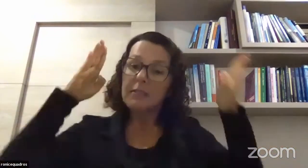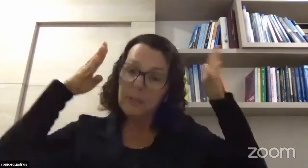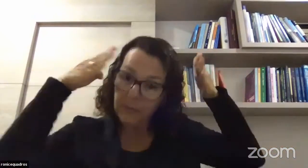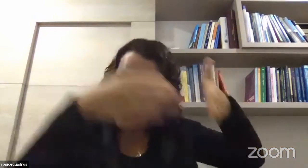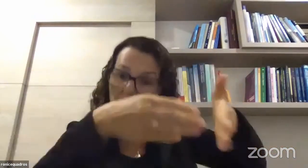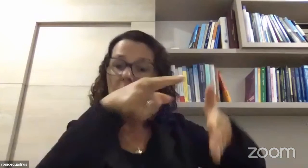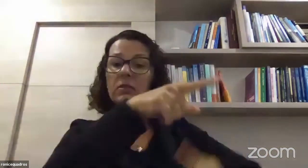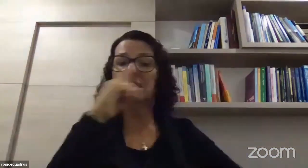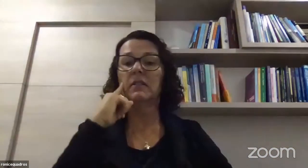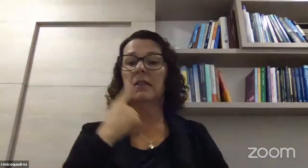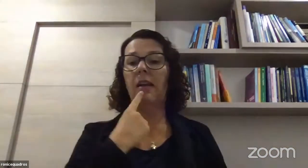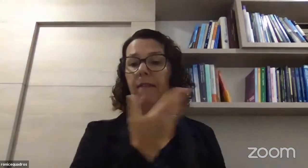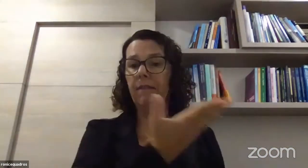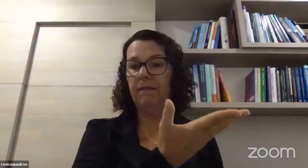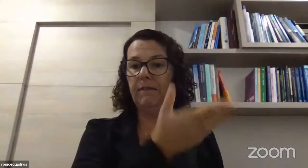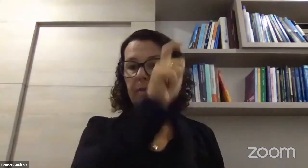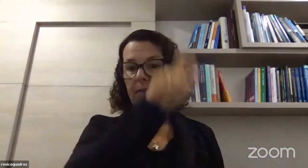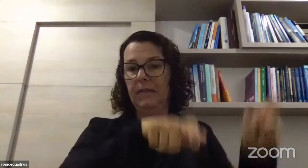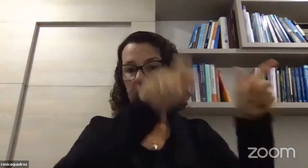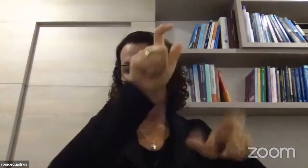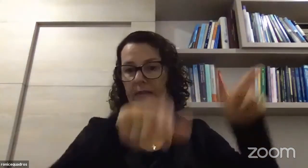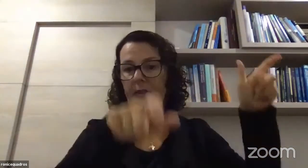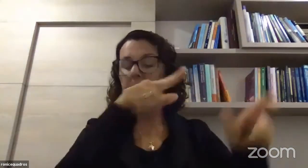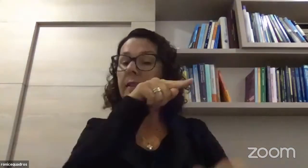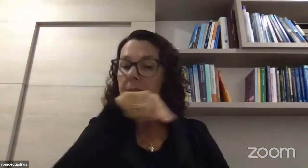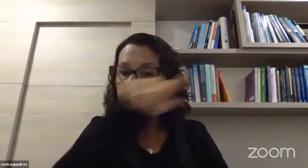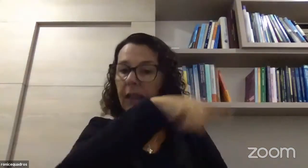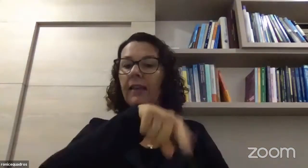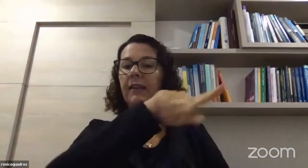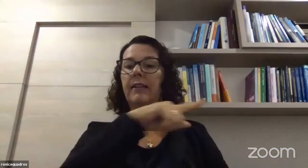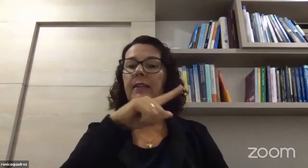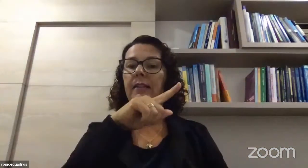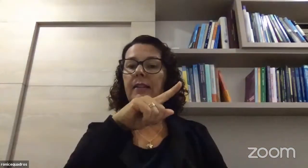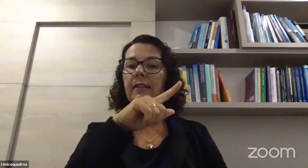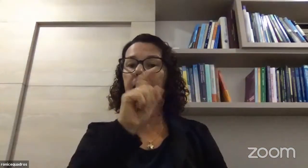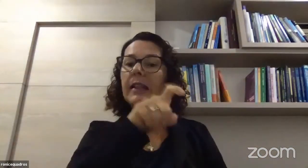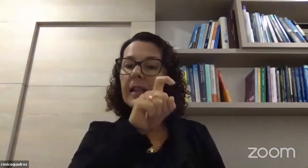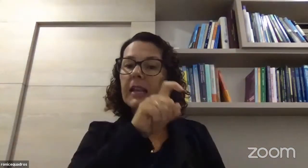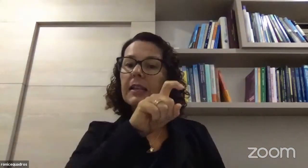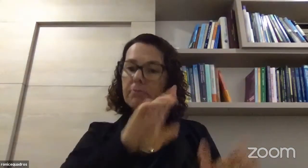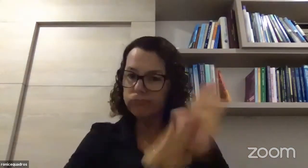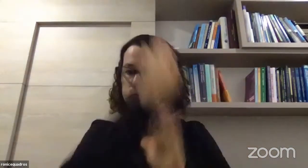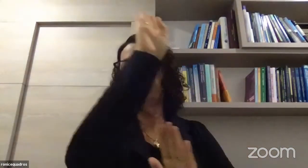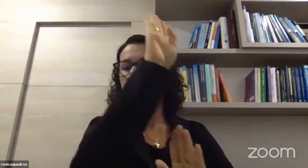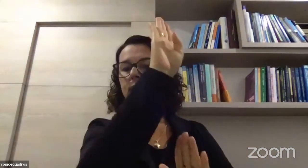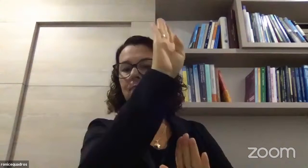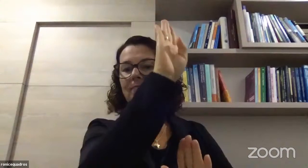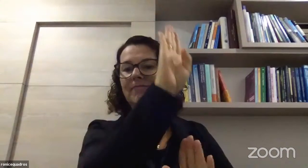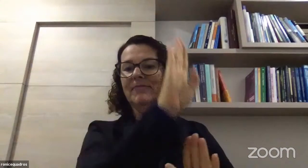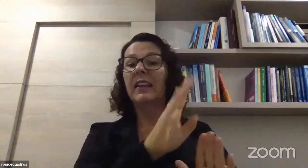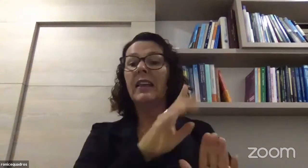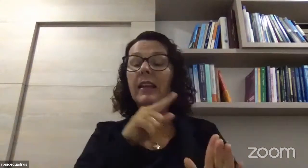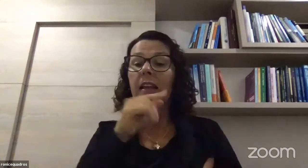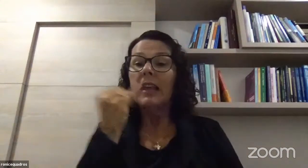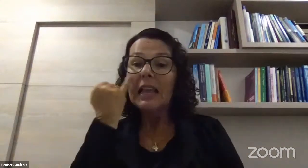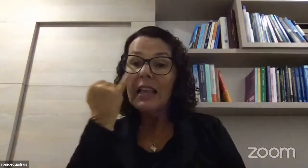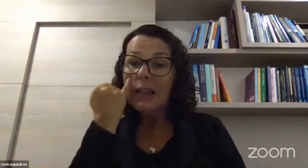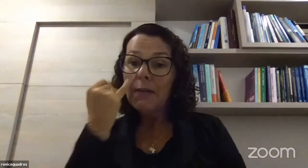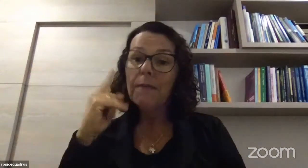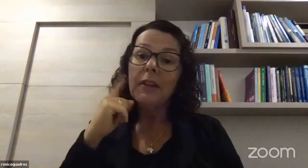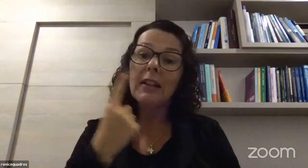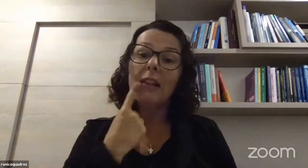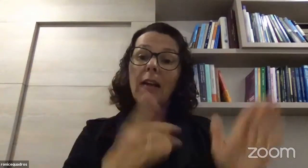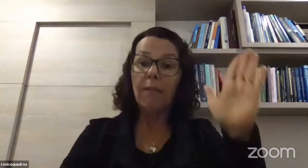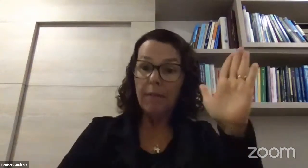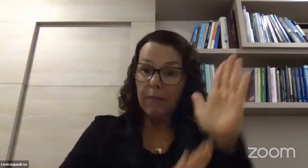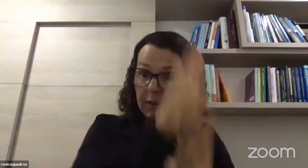But then what about the deaf people? They also need to develop their